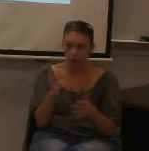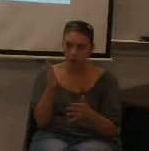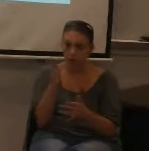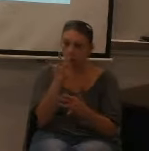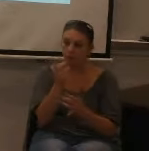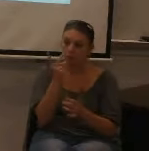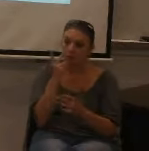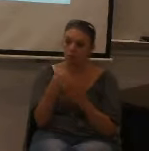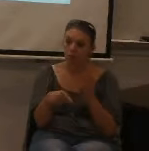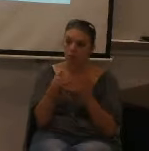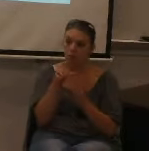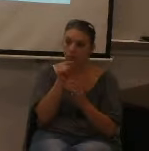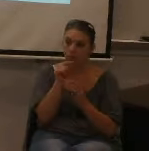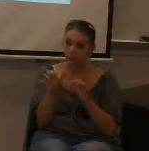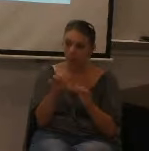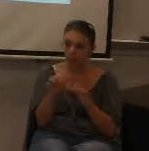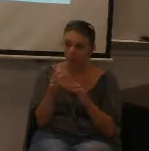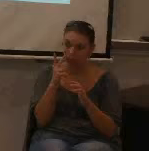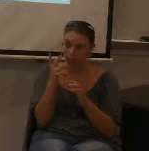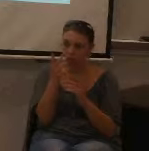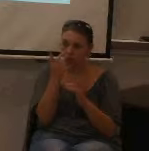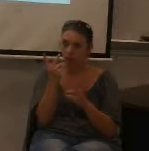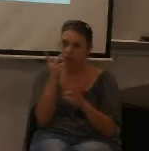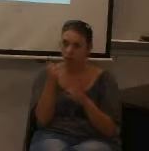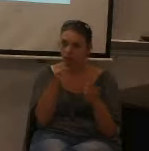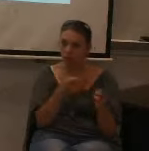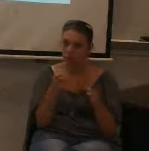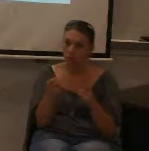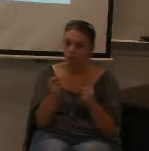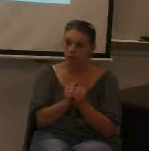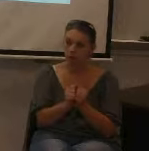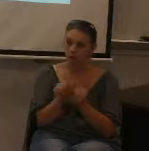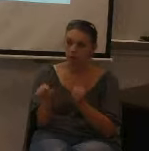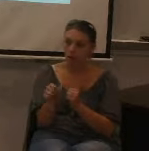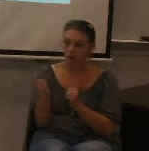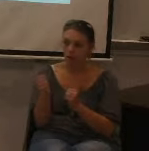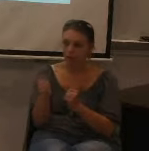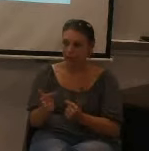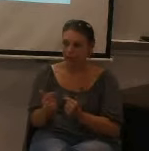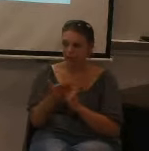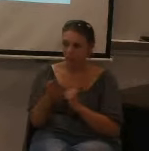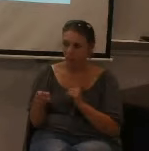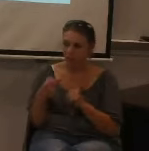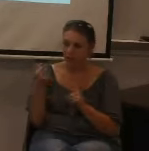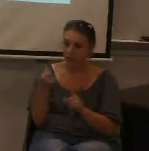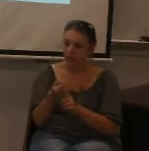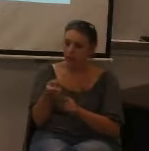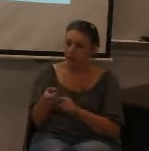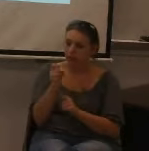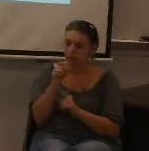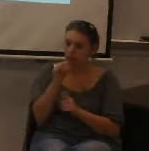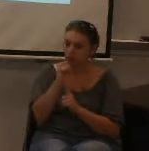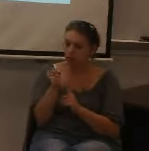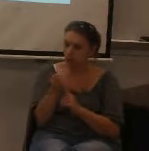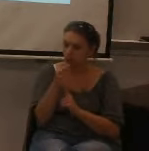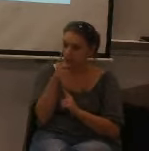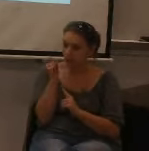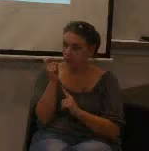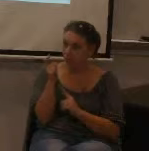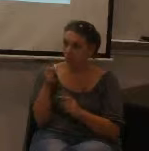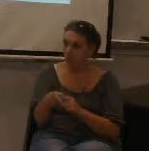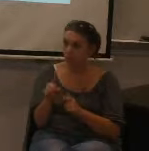be interesting to see what happens to these migratory waterfowl when they hit this particular situation. Because this is the